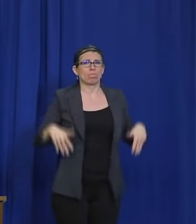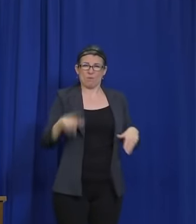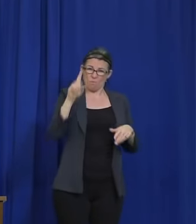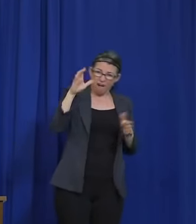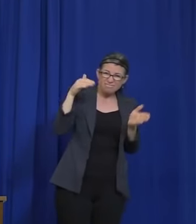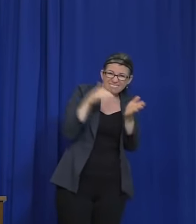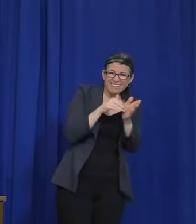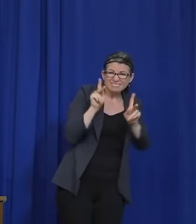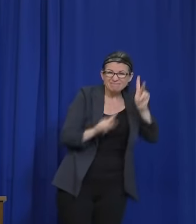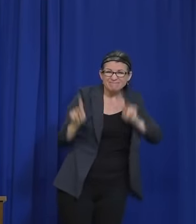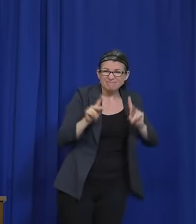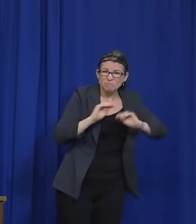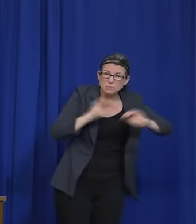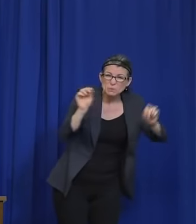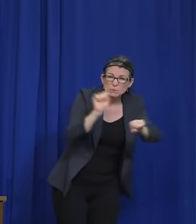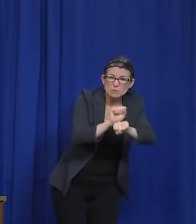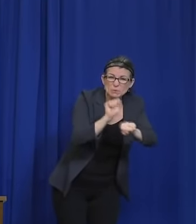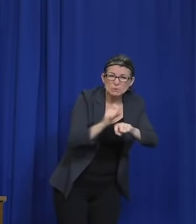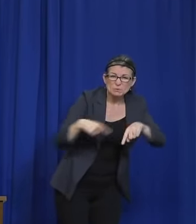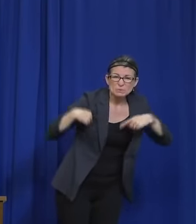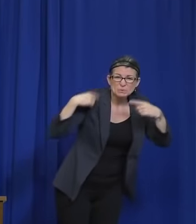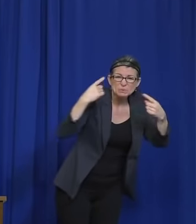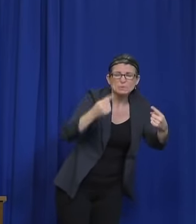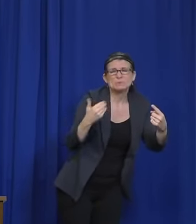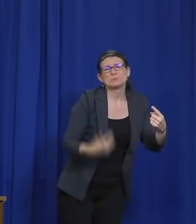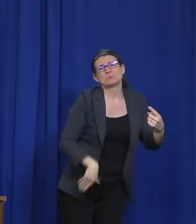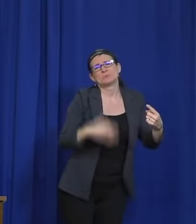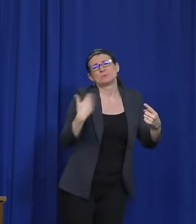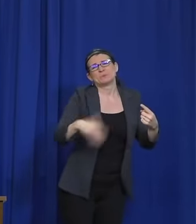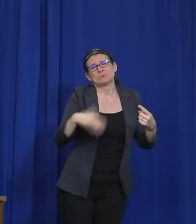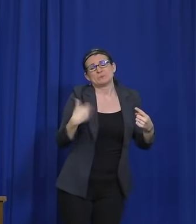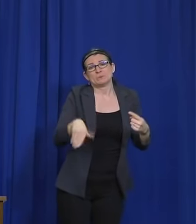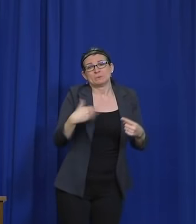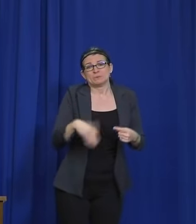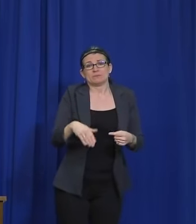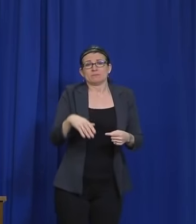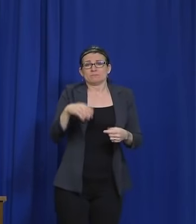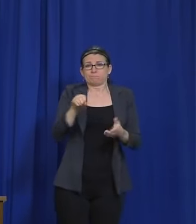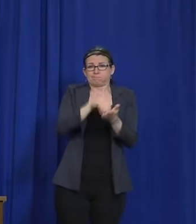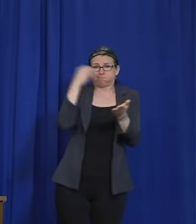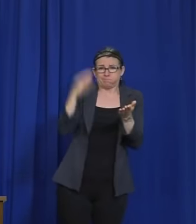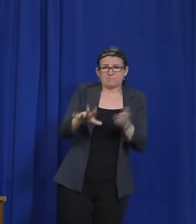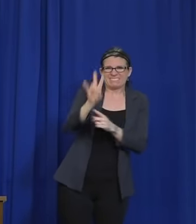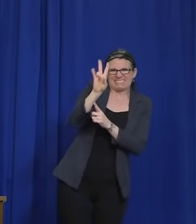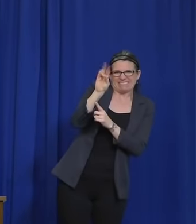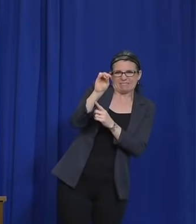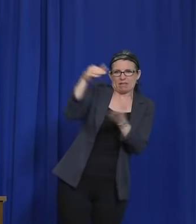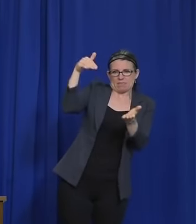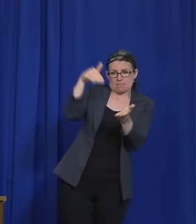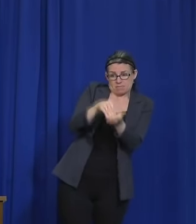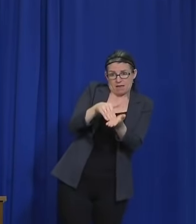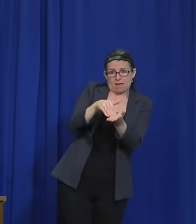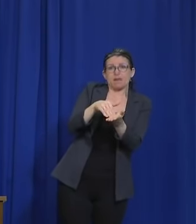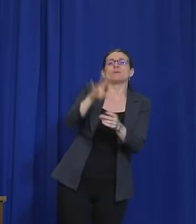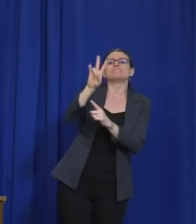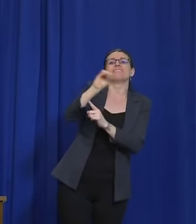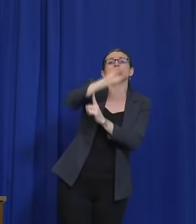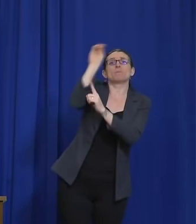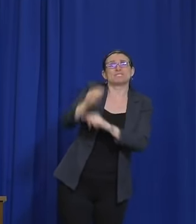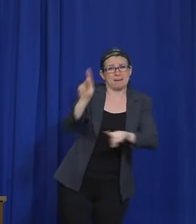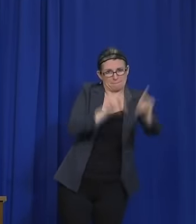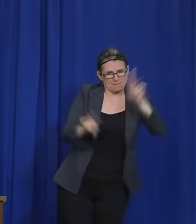Almost 70% of those who have applied are now receiving benefits, including the